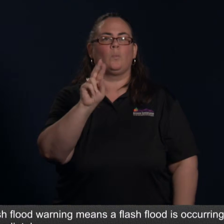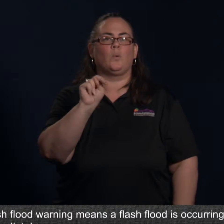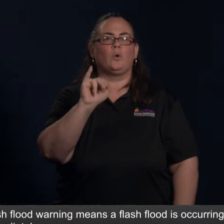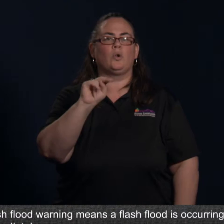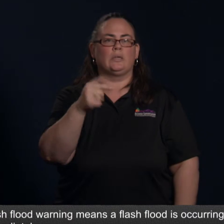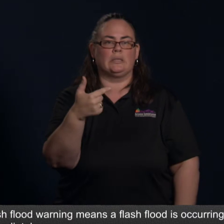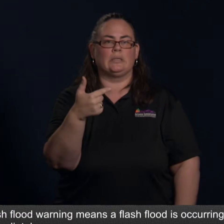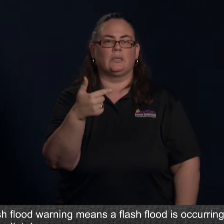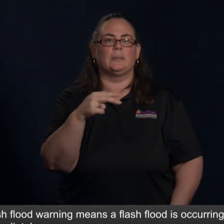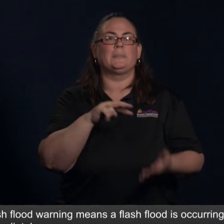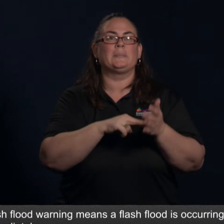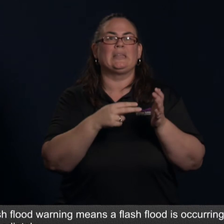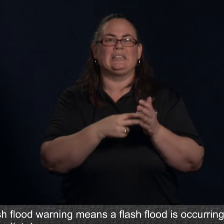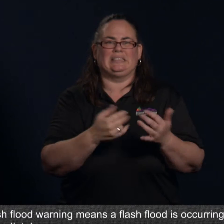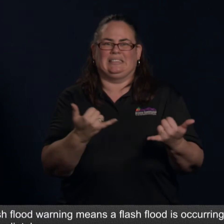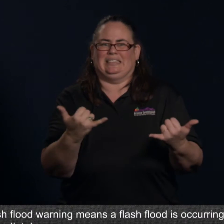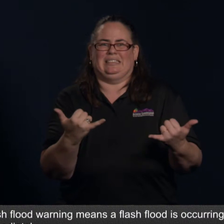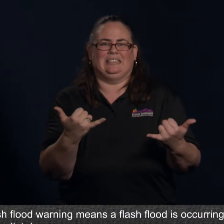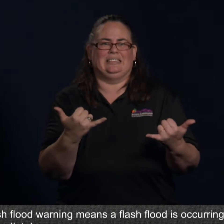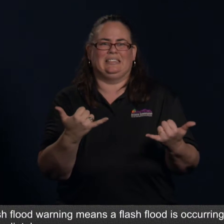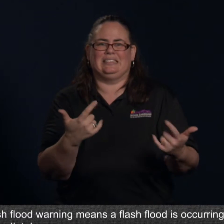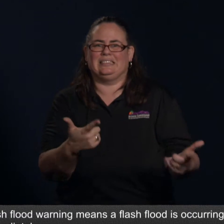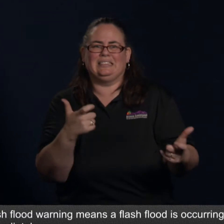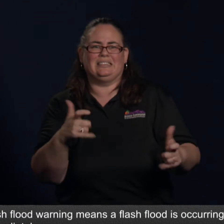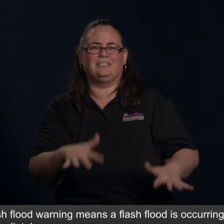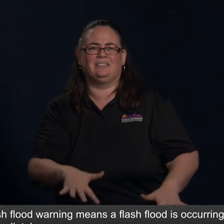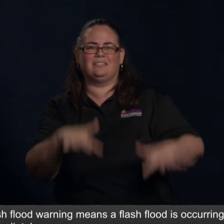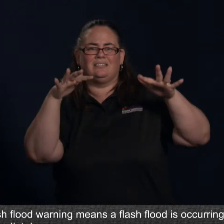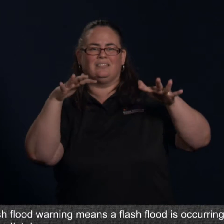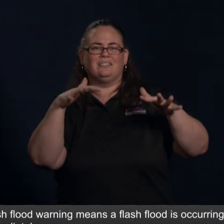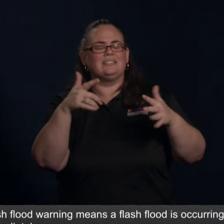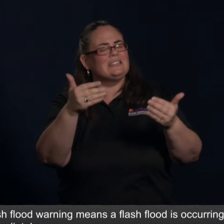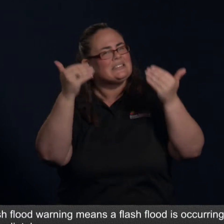Flash flood warning means a flash flood is occurring.